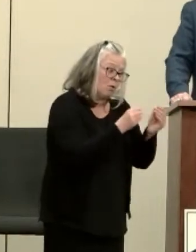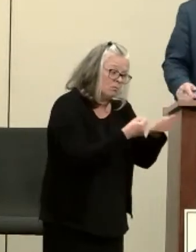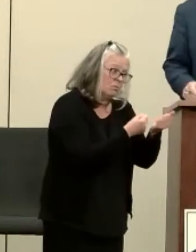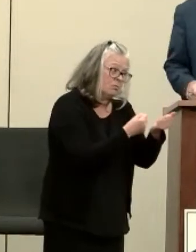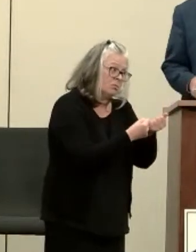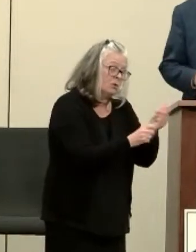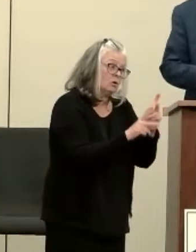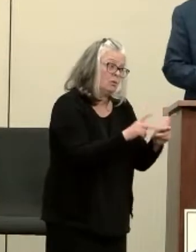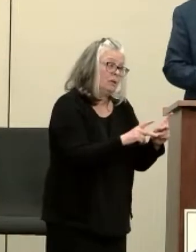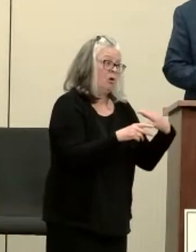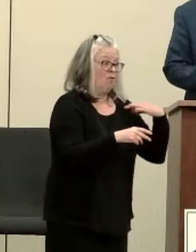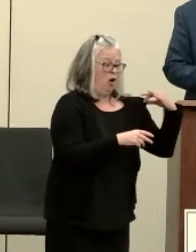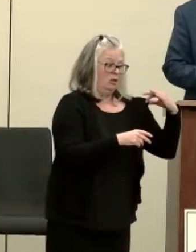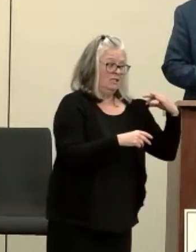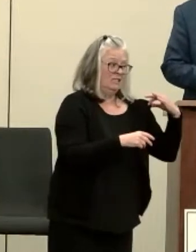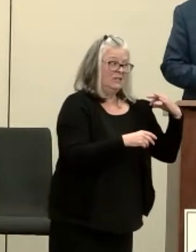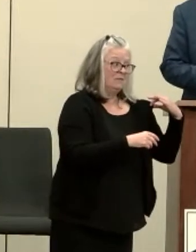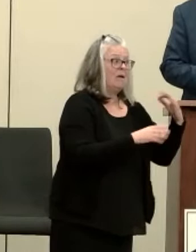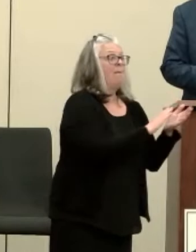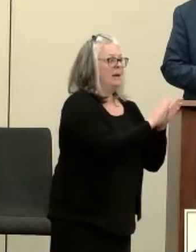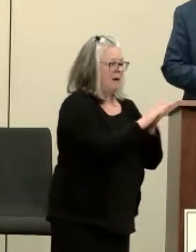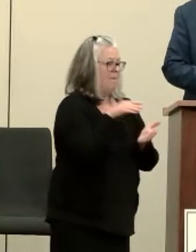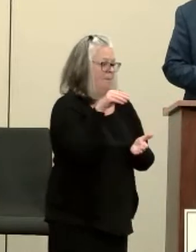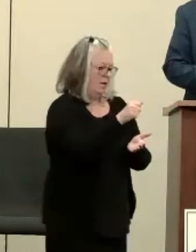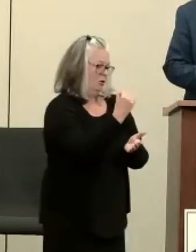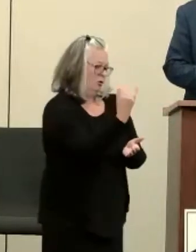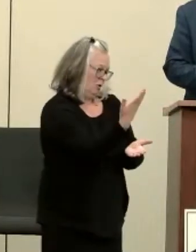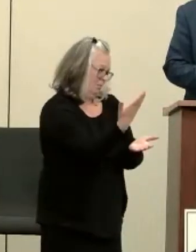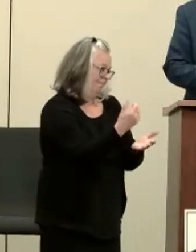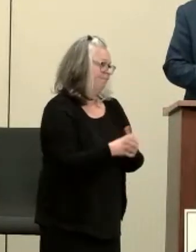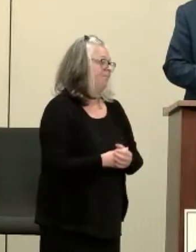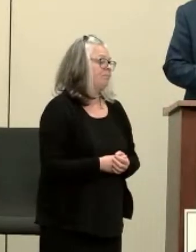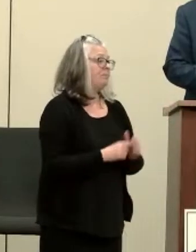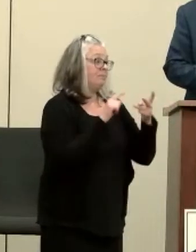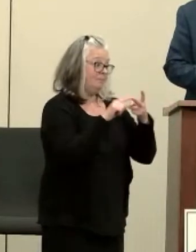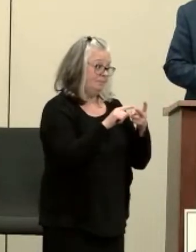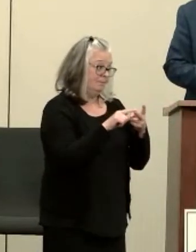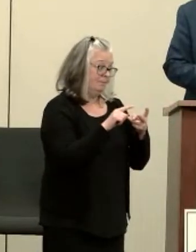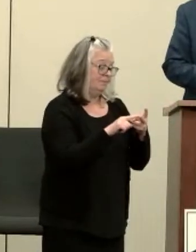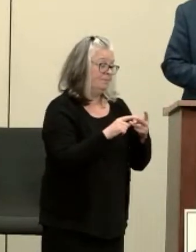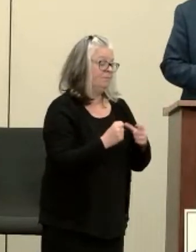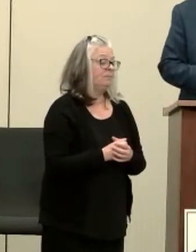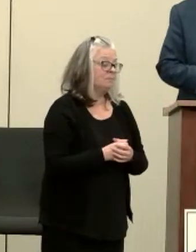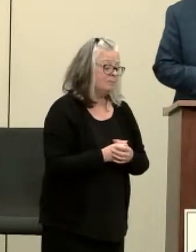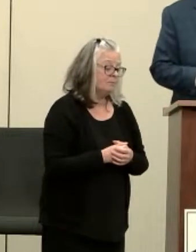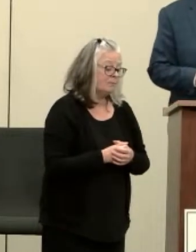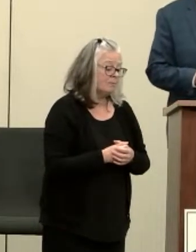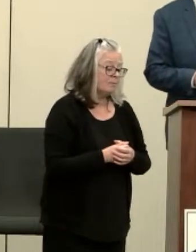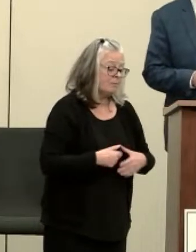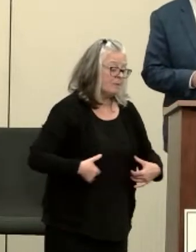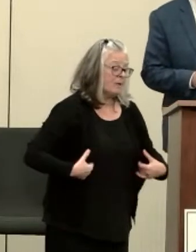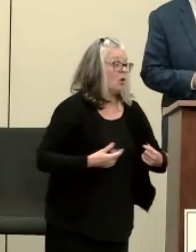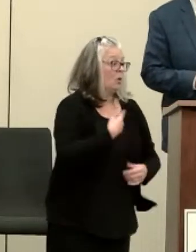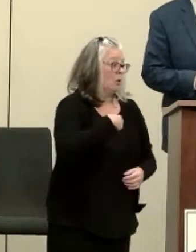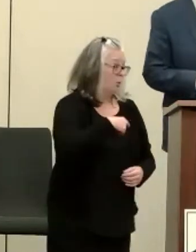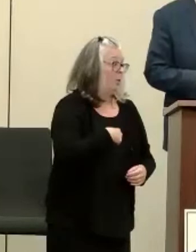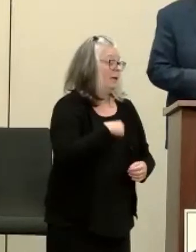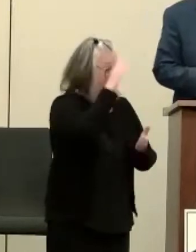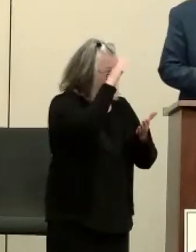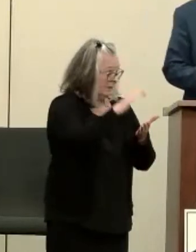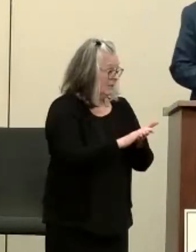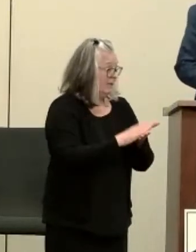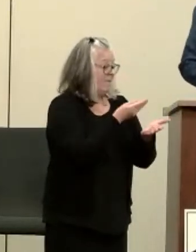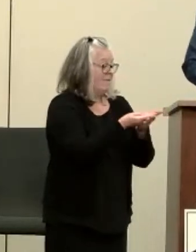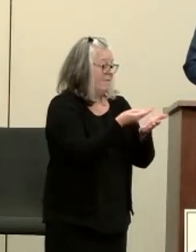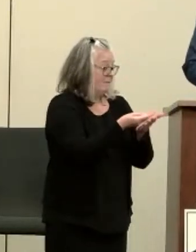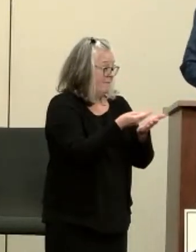folks from volunteer positions to paid positions. Secondly, we believe that